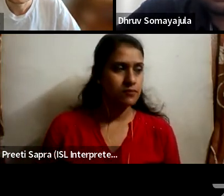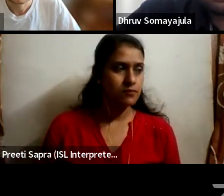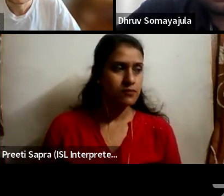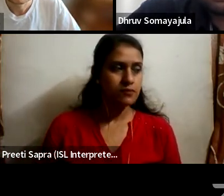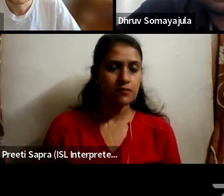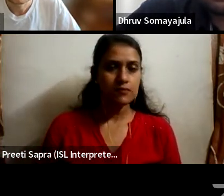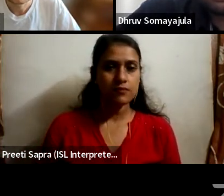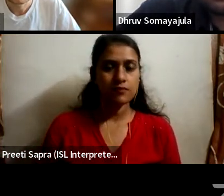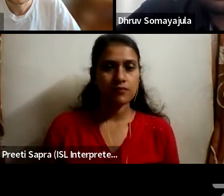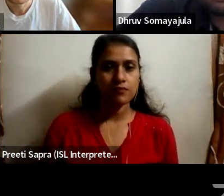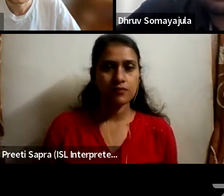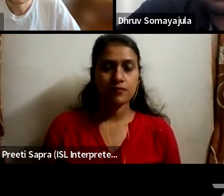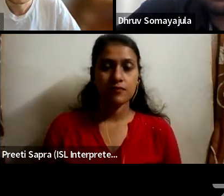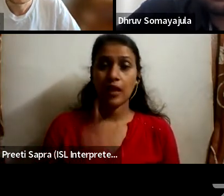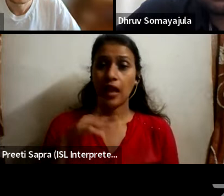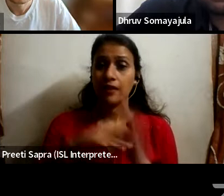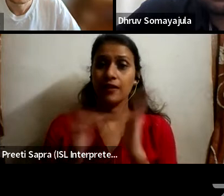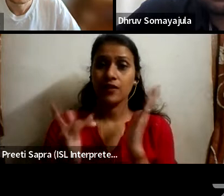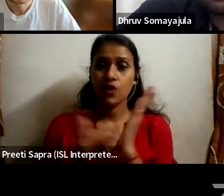other areas of technology.